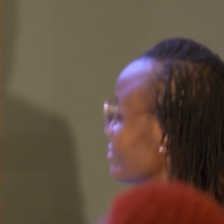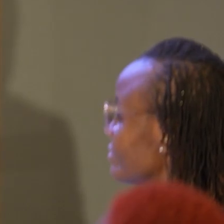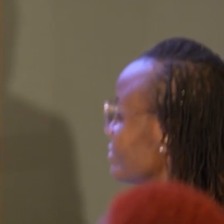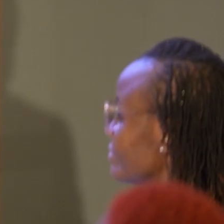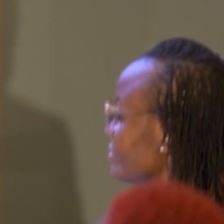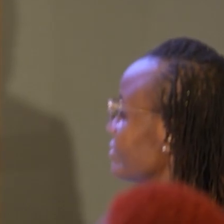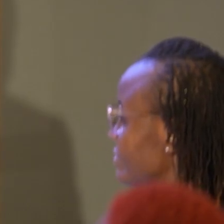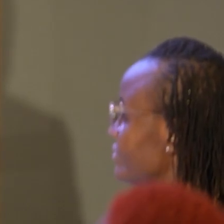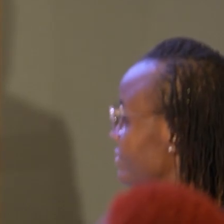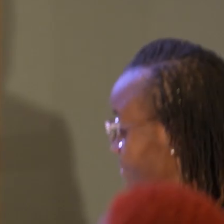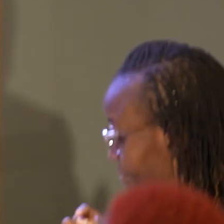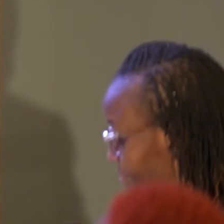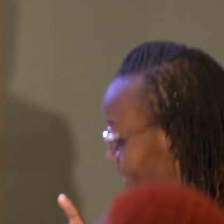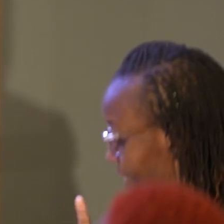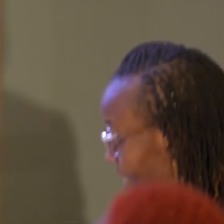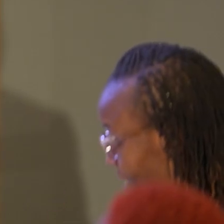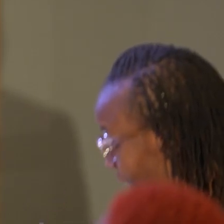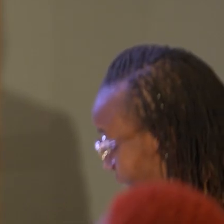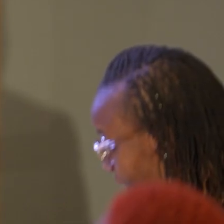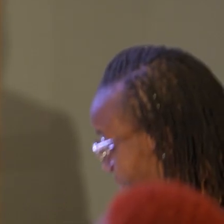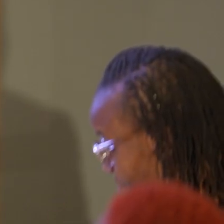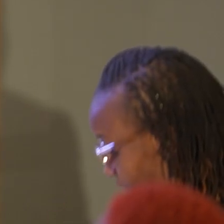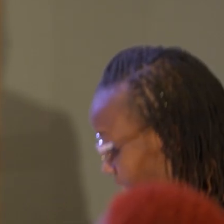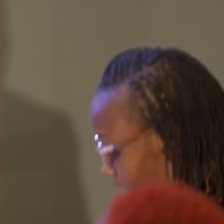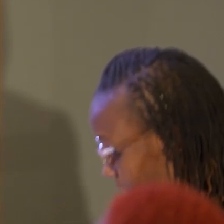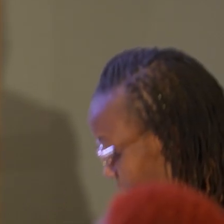The standards describe